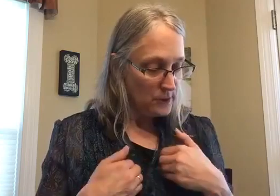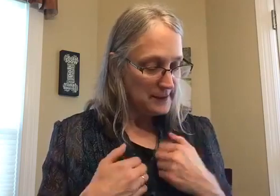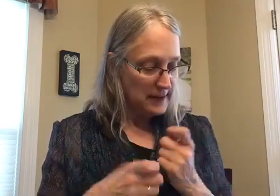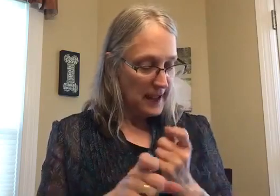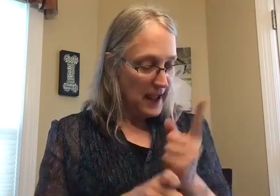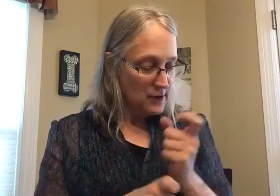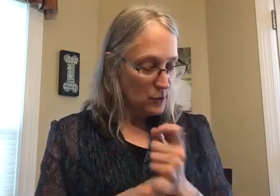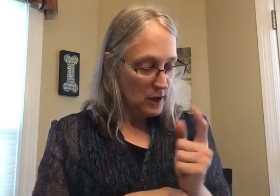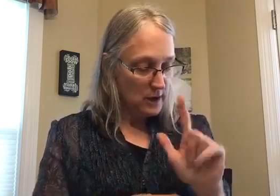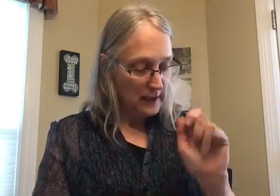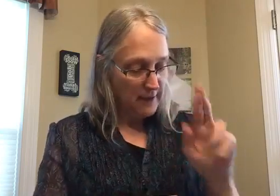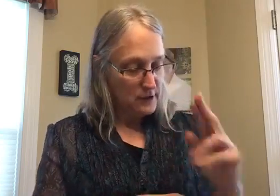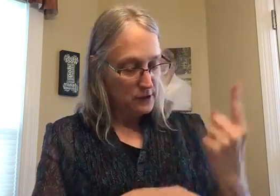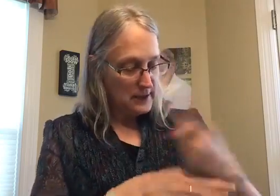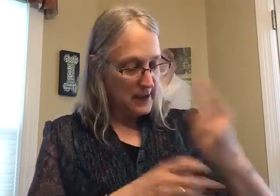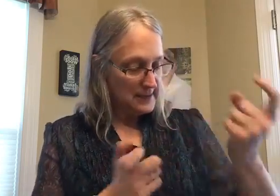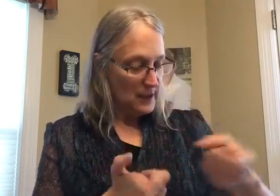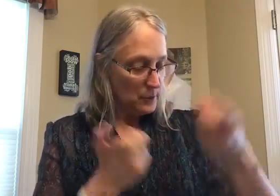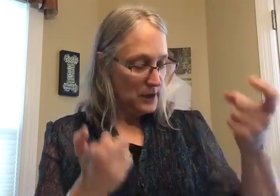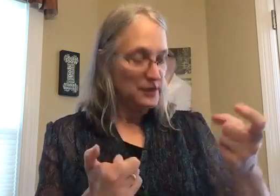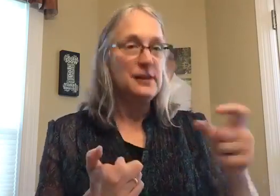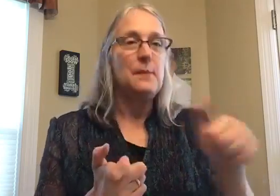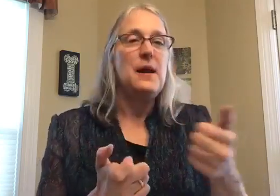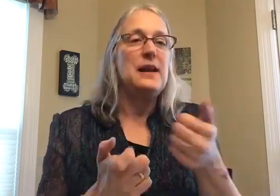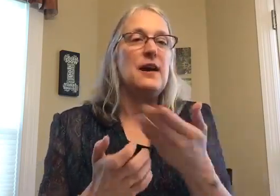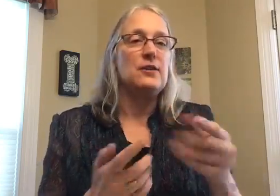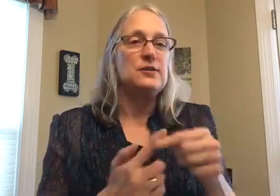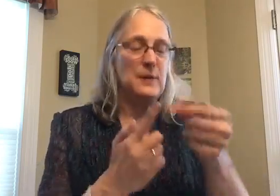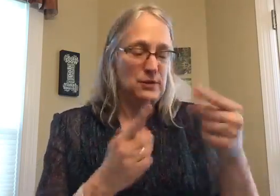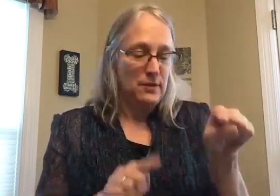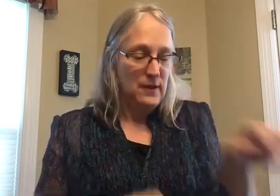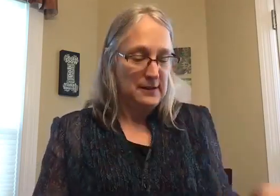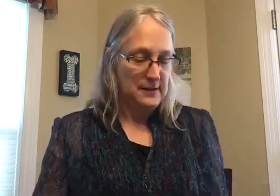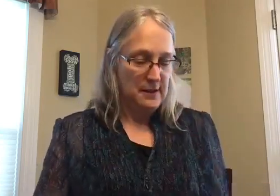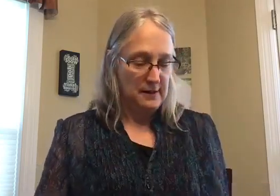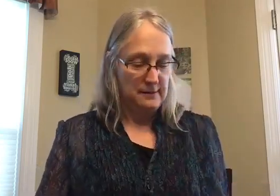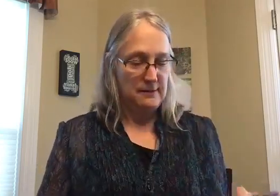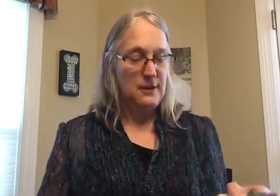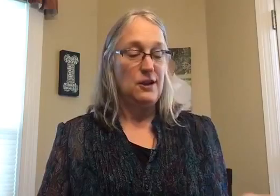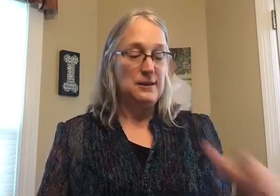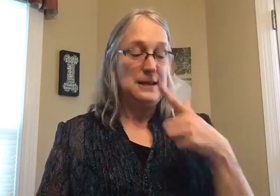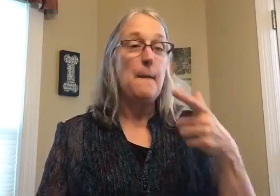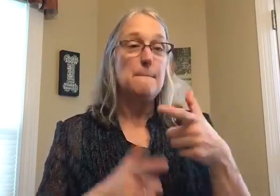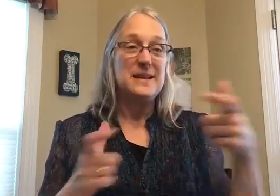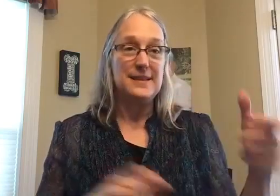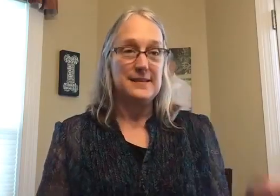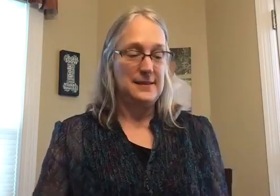an annual Lavender Day celebration and many other special events there. You can see how big this is.